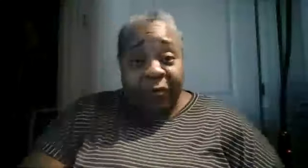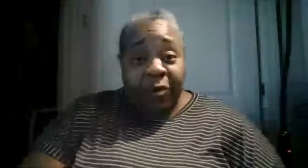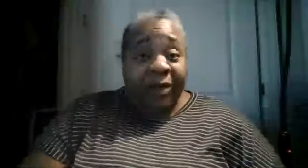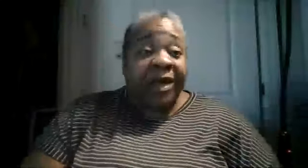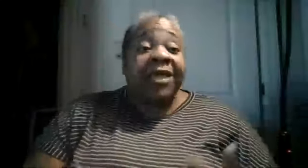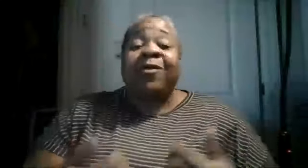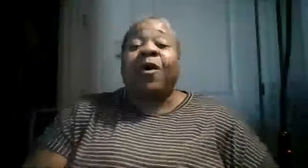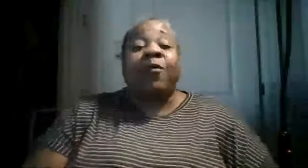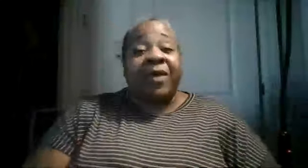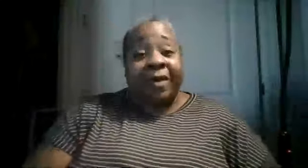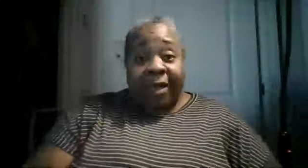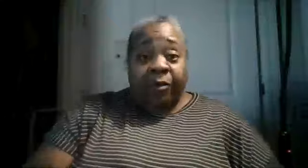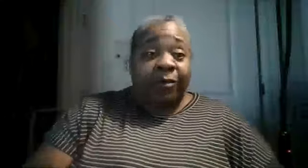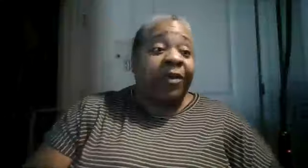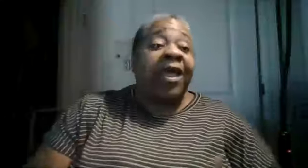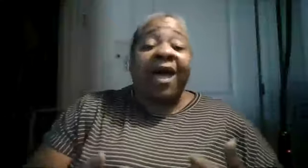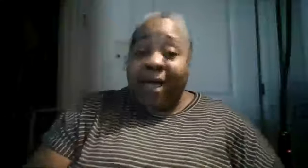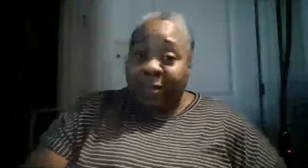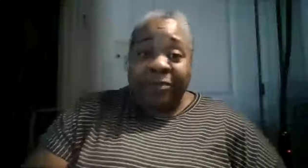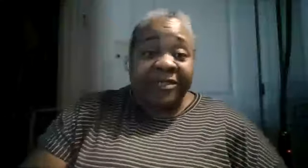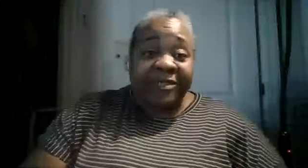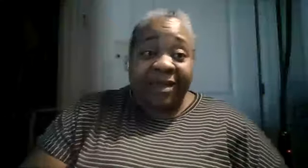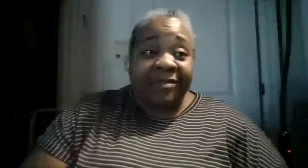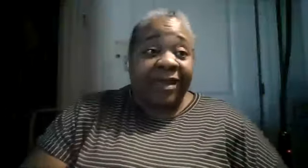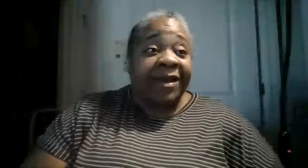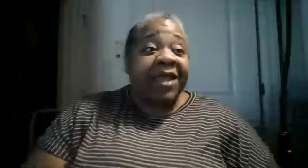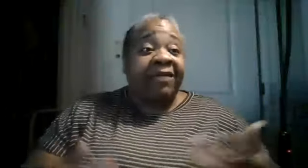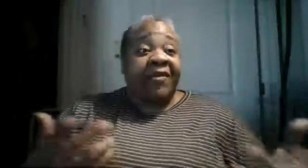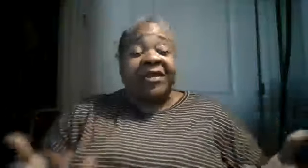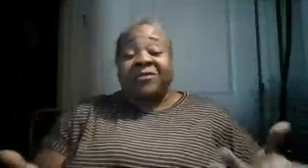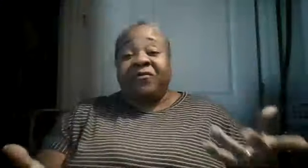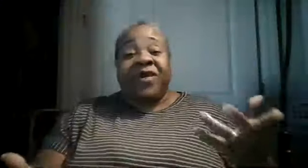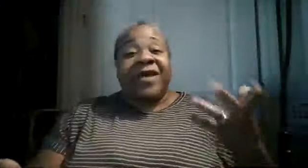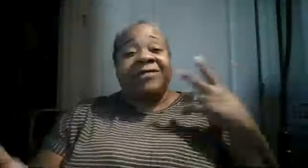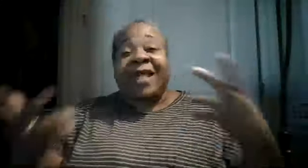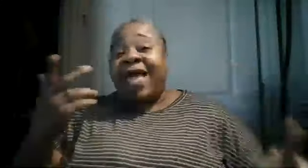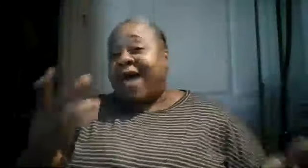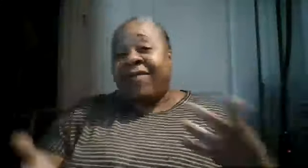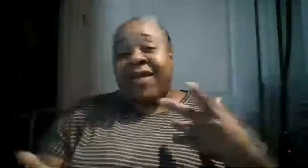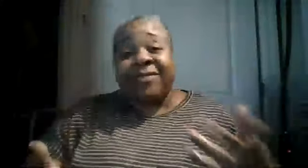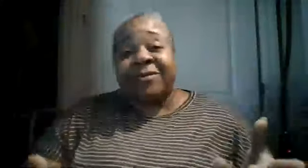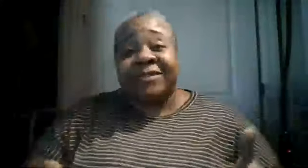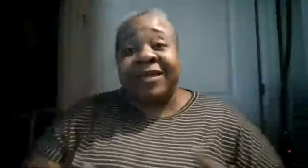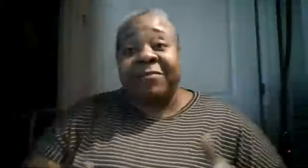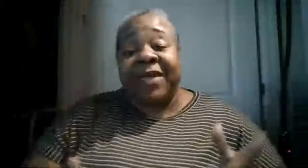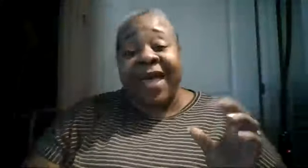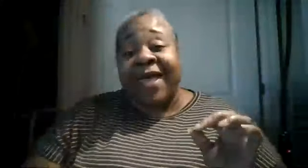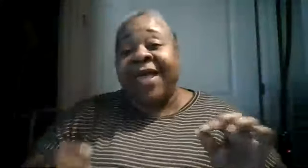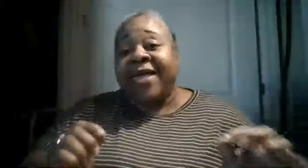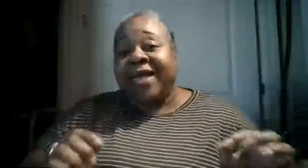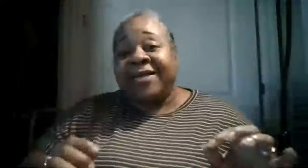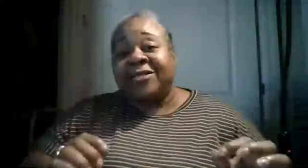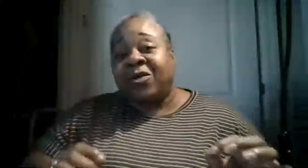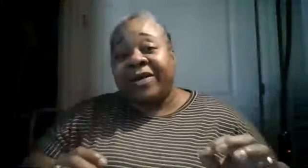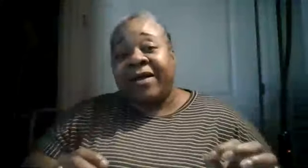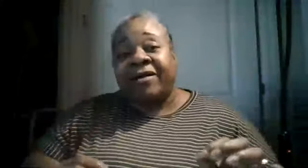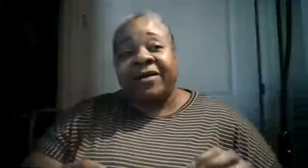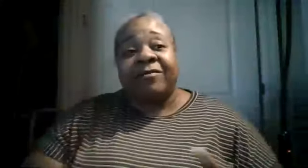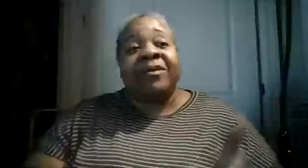forward. You hold me accountable. I appreciate that. If I get too fast, I've had those to tell me, hey, can you slow it down a little?